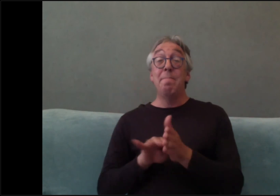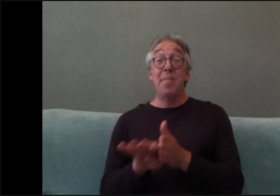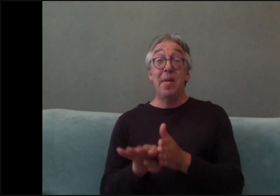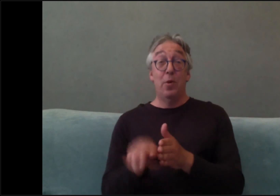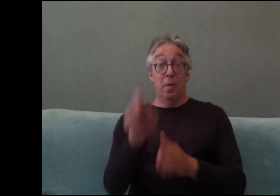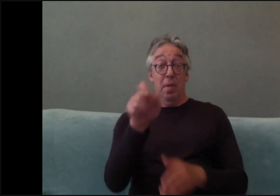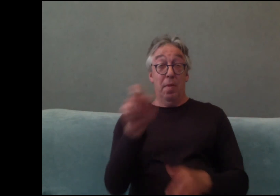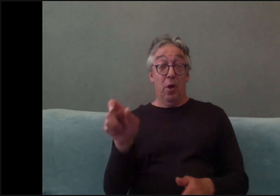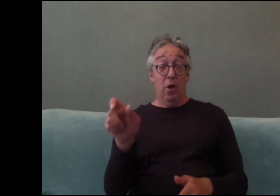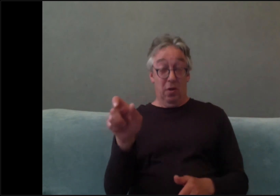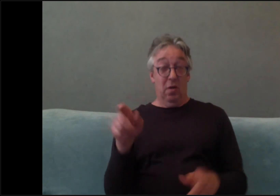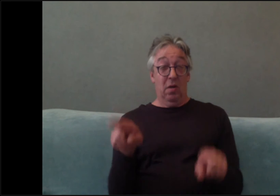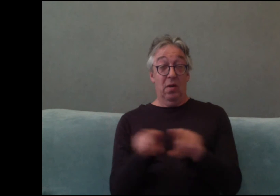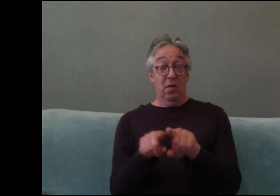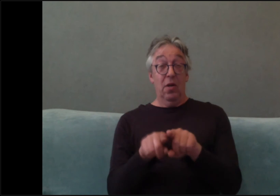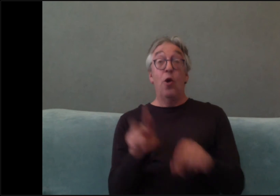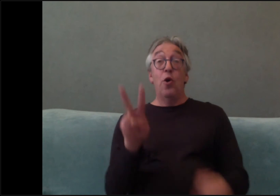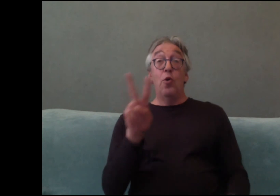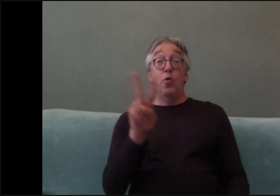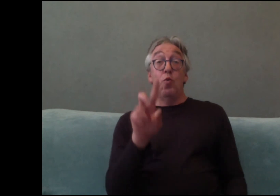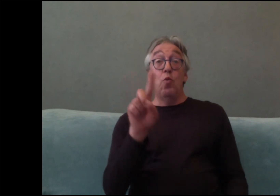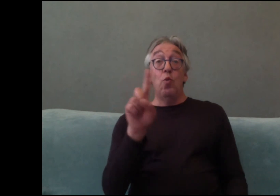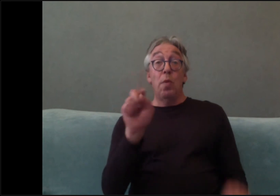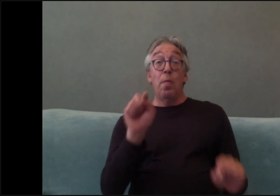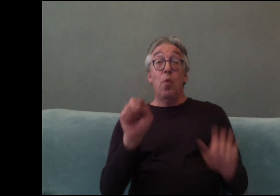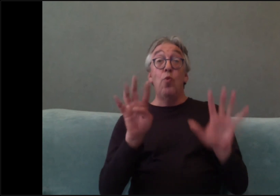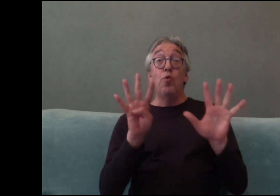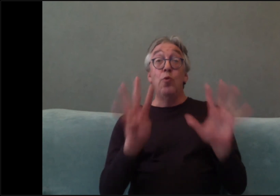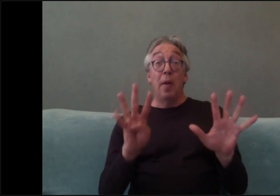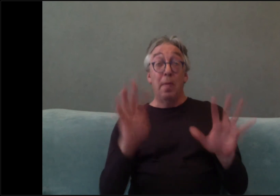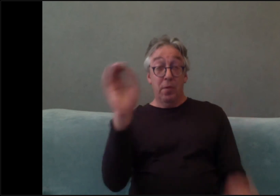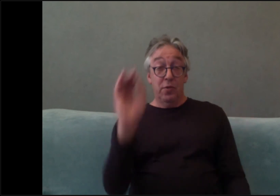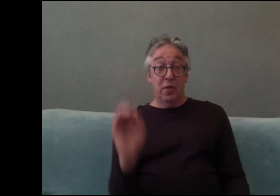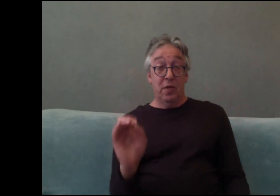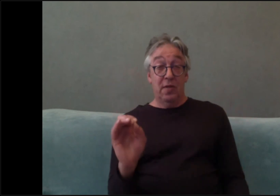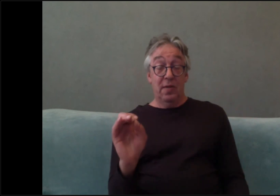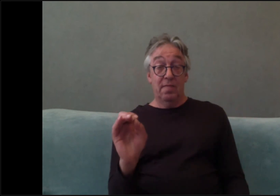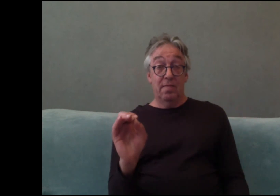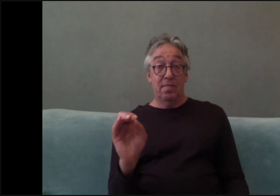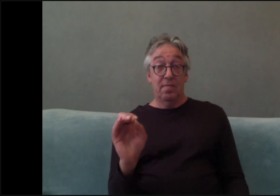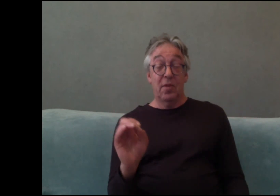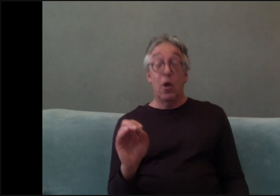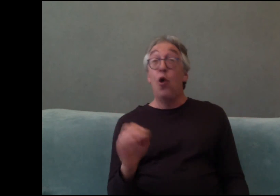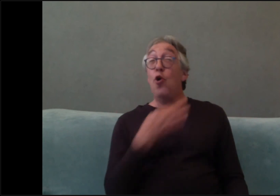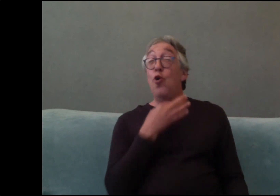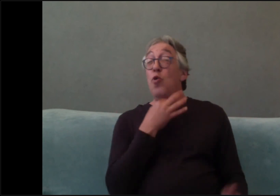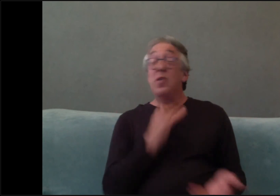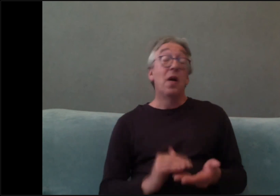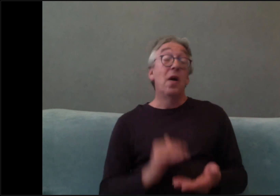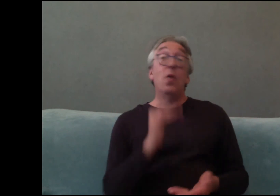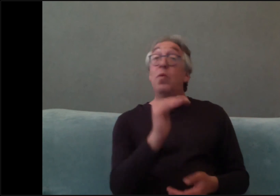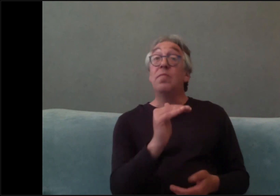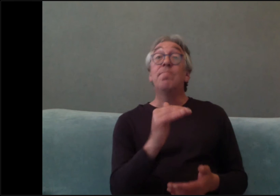21.9% of the total population. Particular high risks exist for specific groups such as